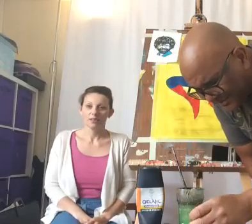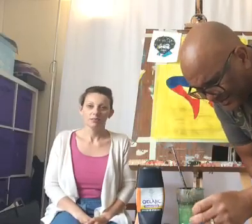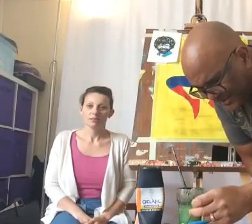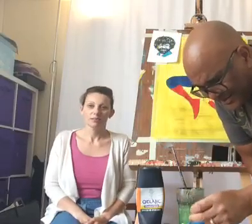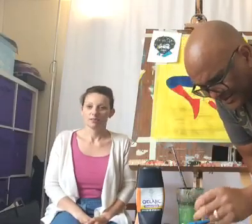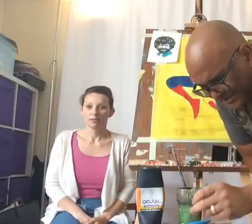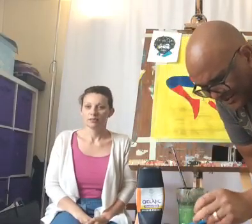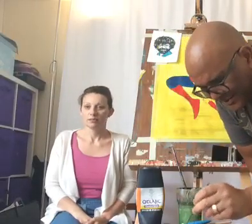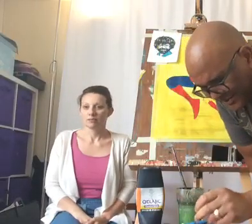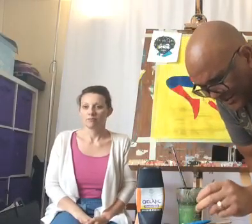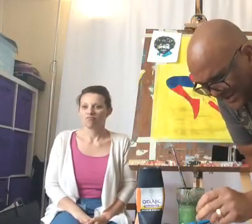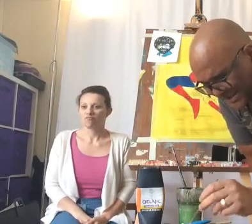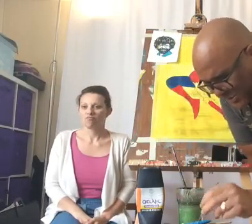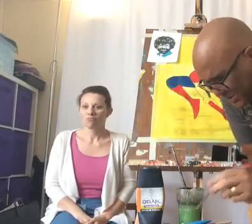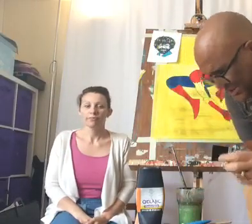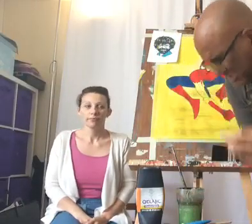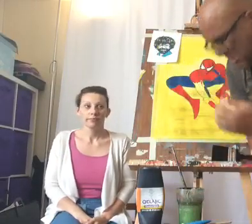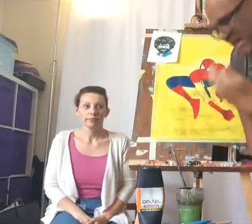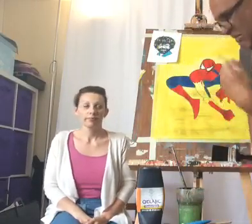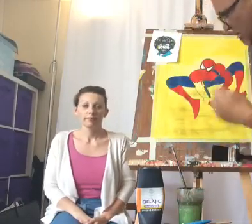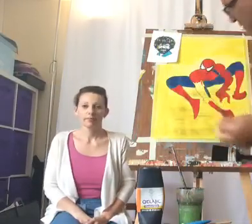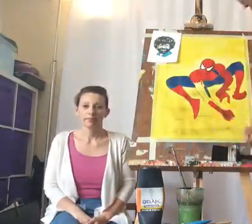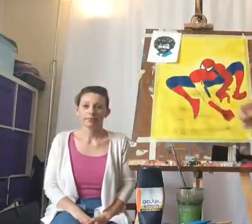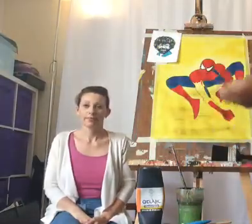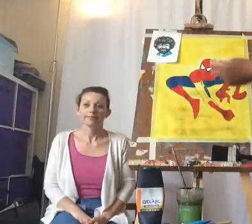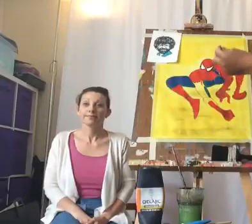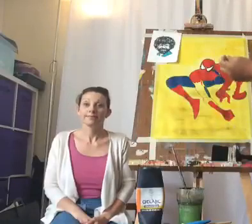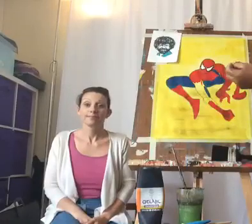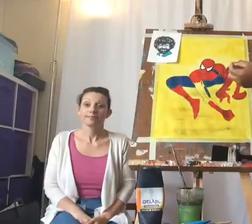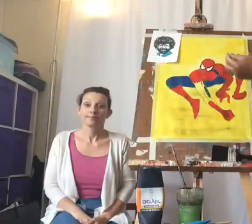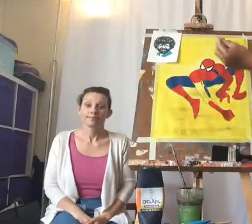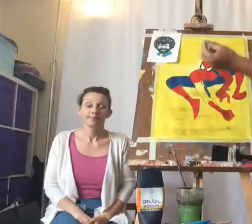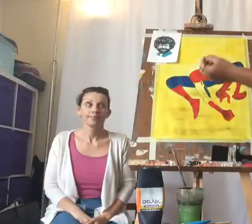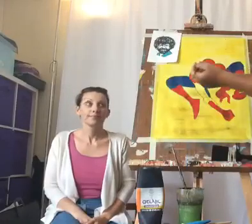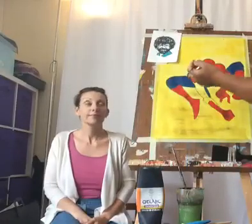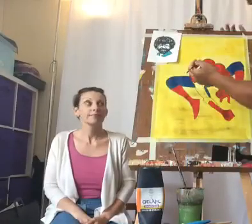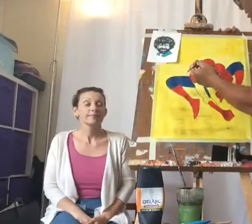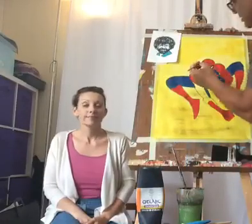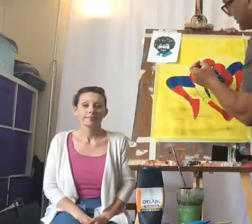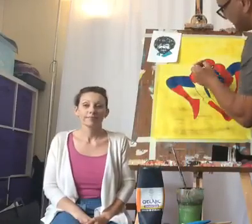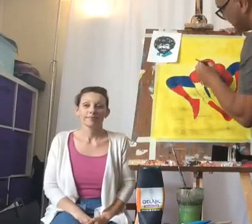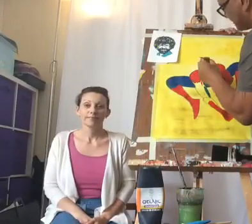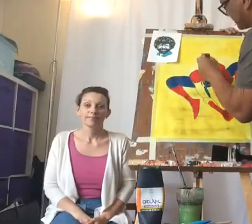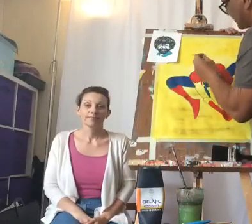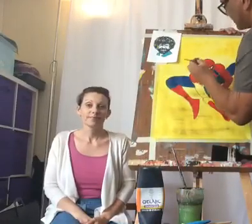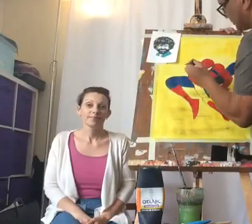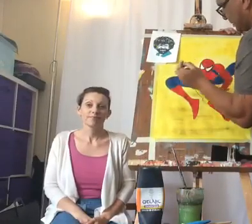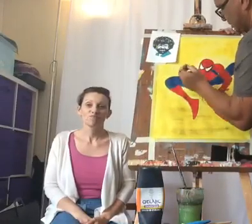Oh. I bet you said to all the teachers, "Oh, that's wrong." No, I think you're wrong.